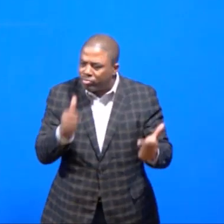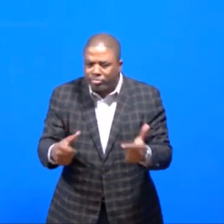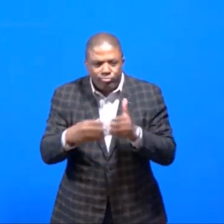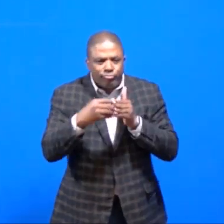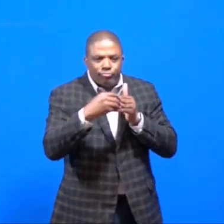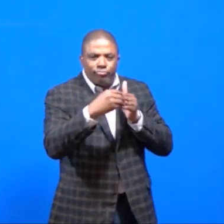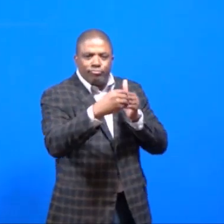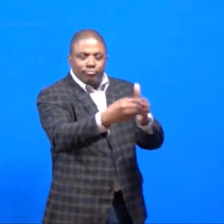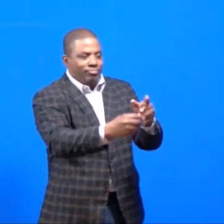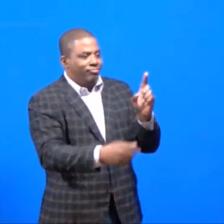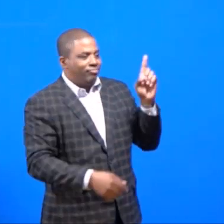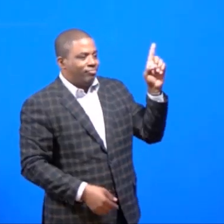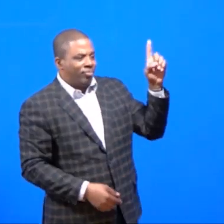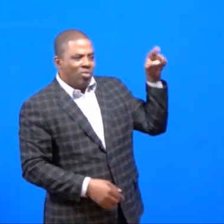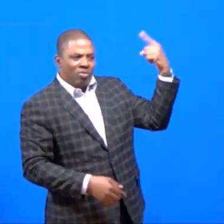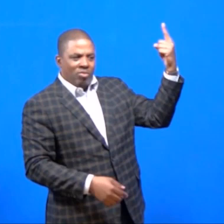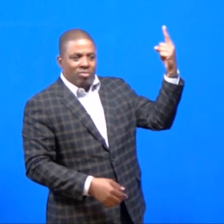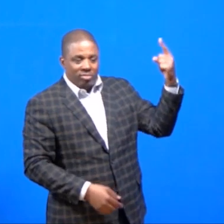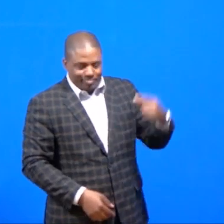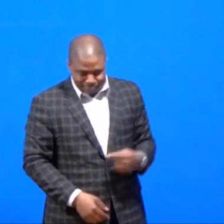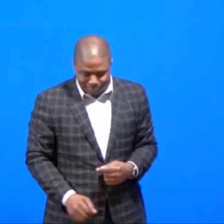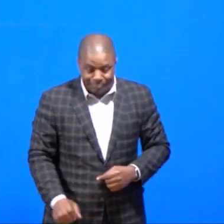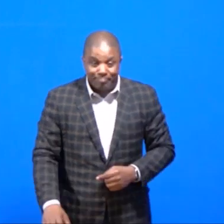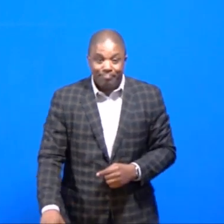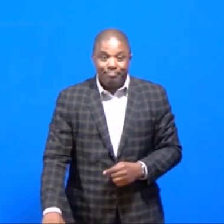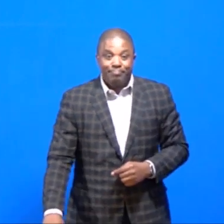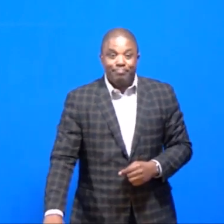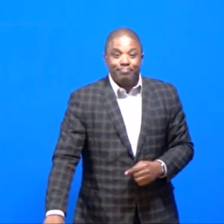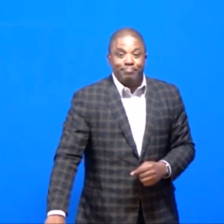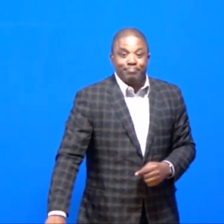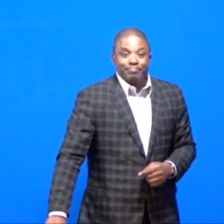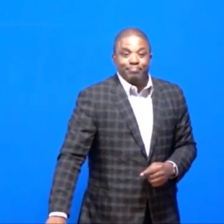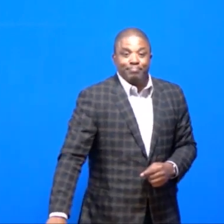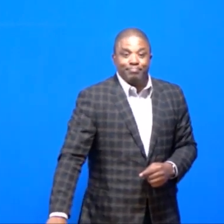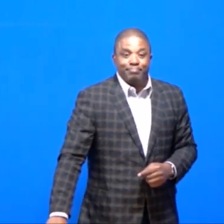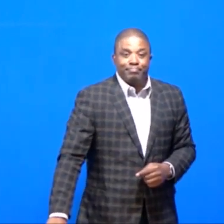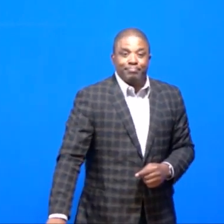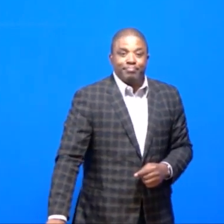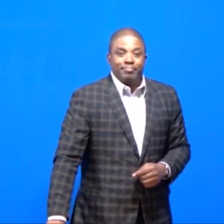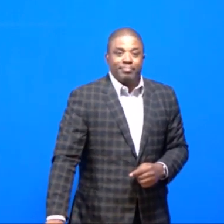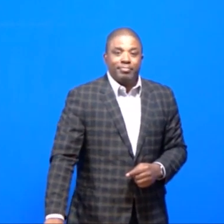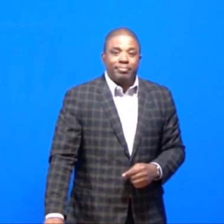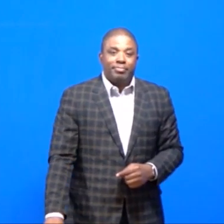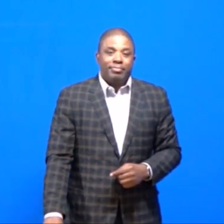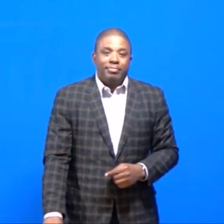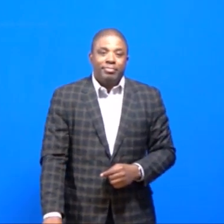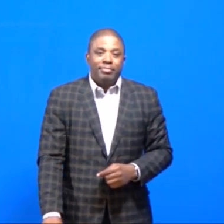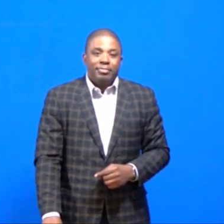Joshua told them that all of these leaders, that they had to destroy these false idols.